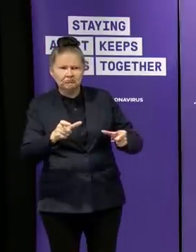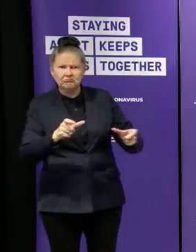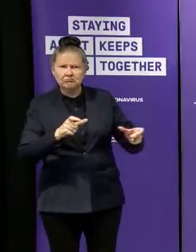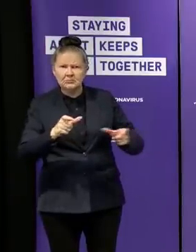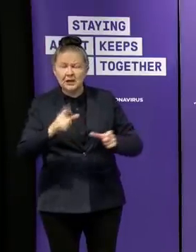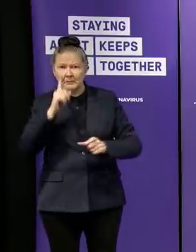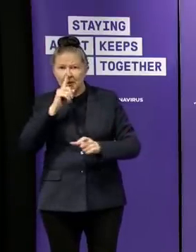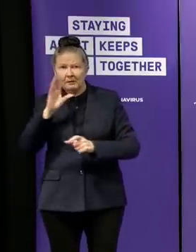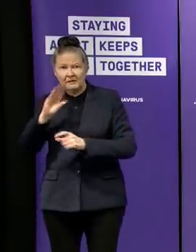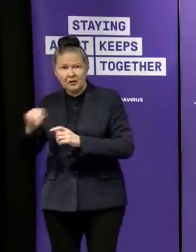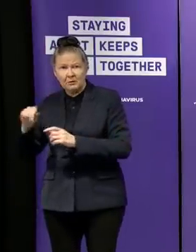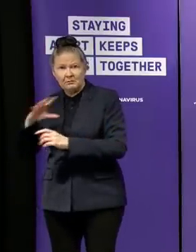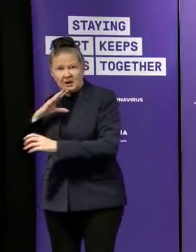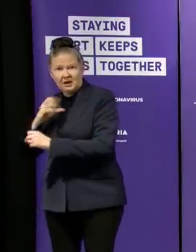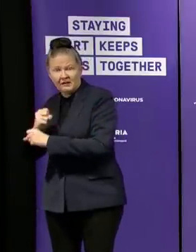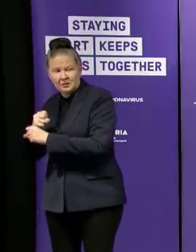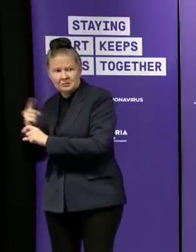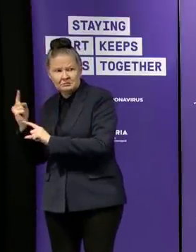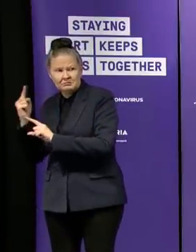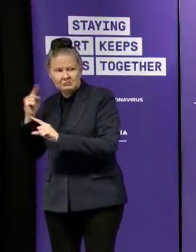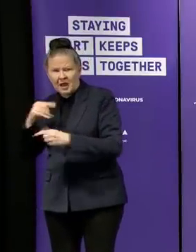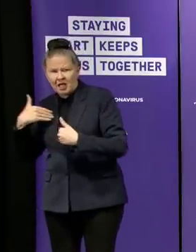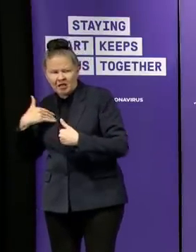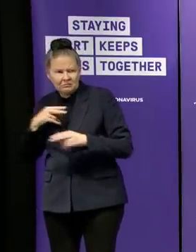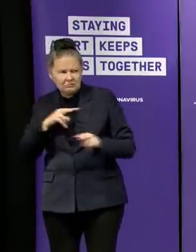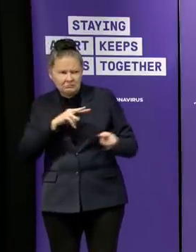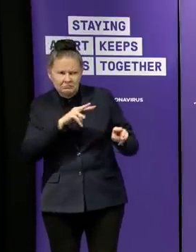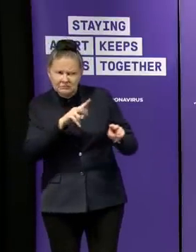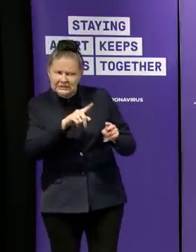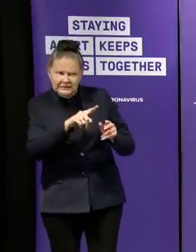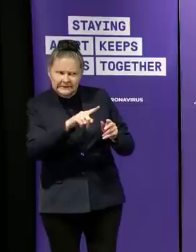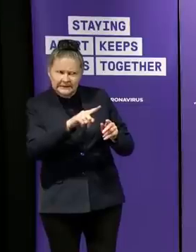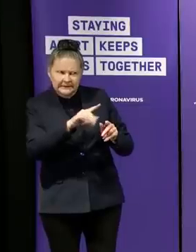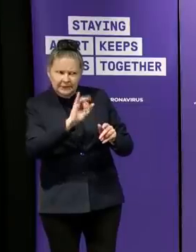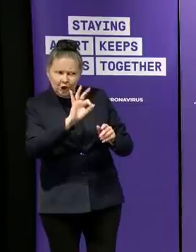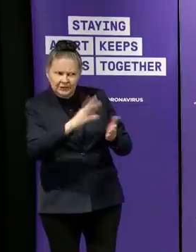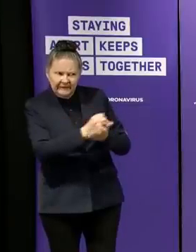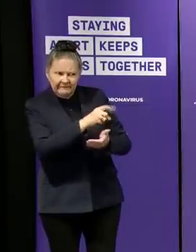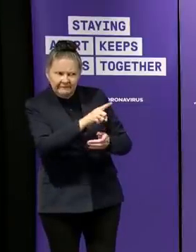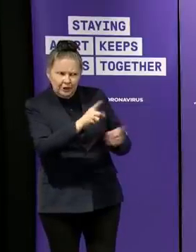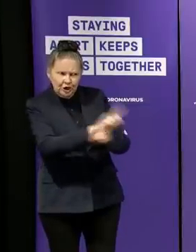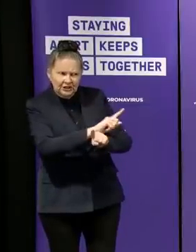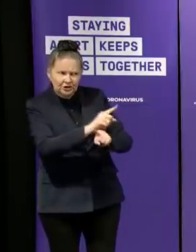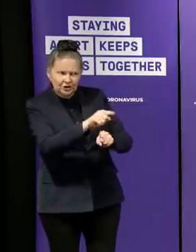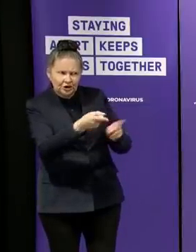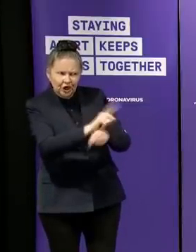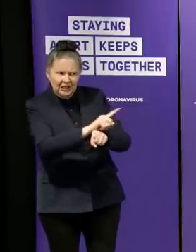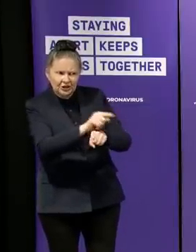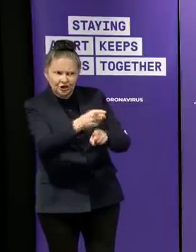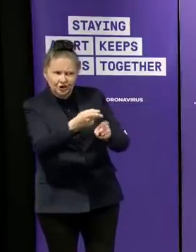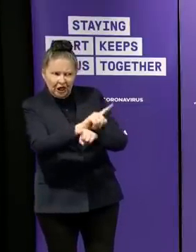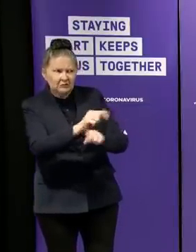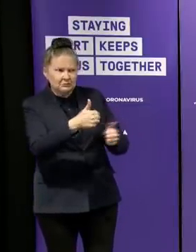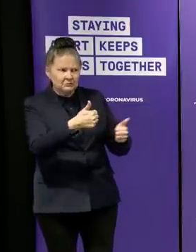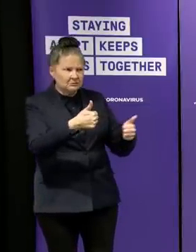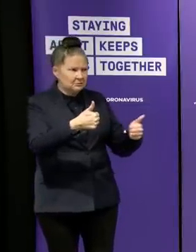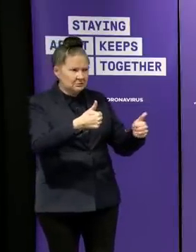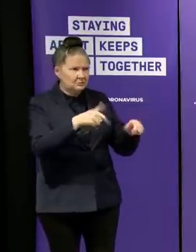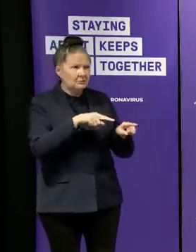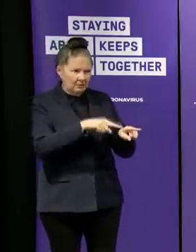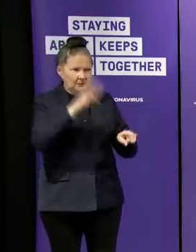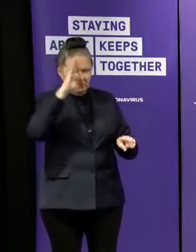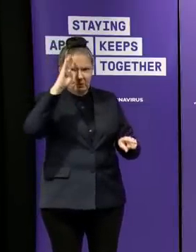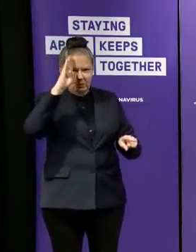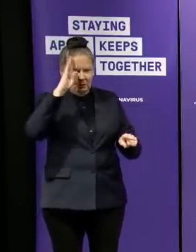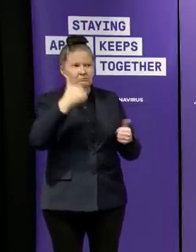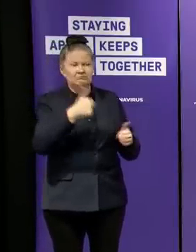authorised officers and to the public health team who've put in place rigorous COVID-safe plans, and everyone's worked really hard to make sure that those